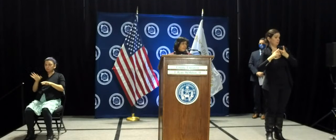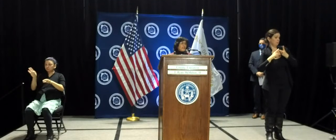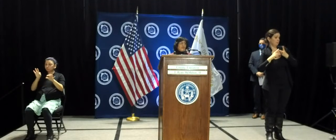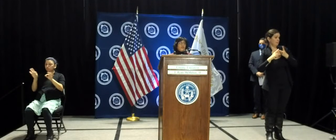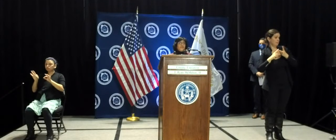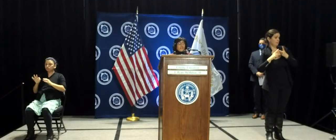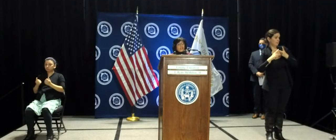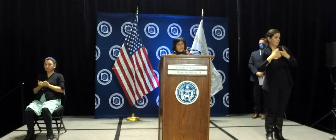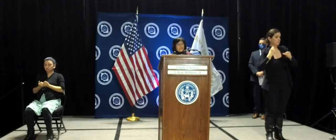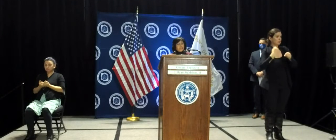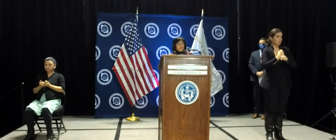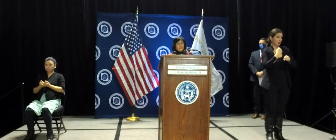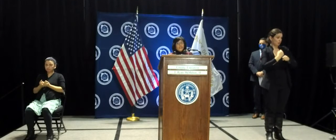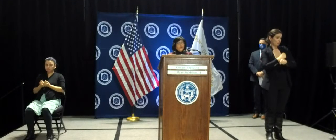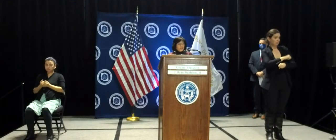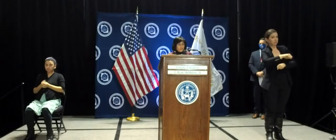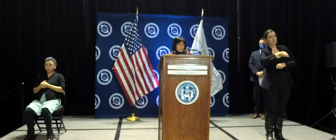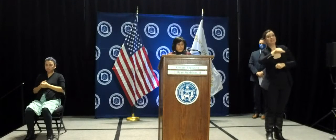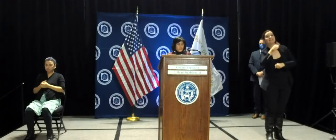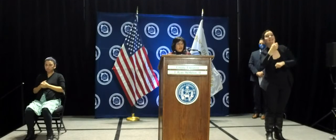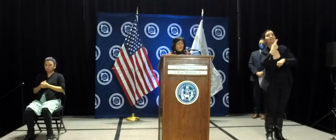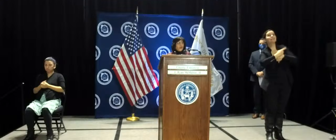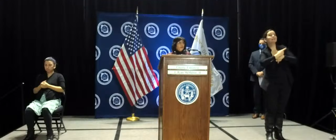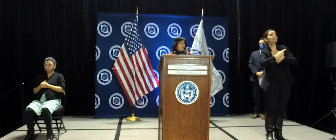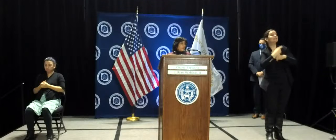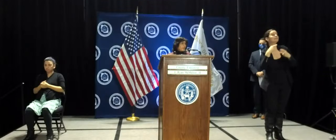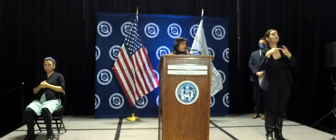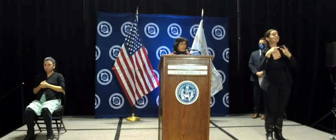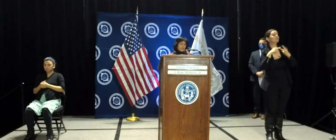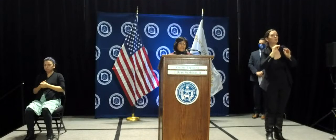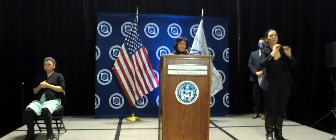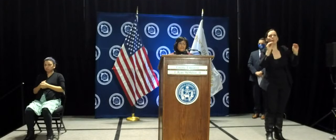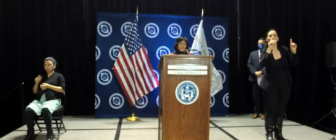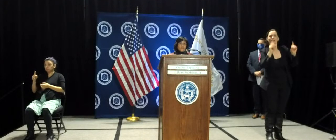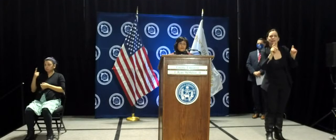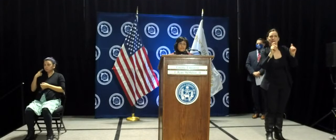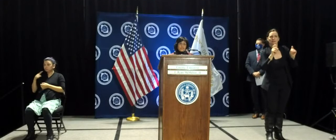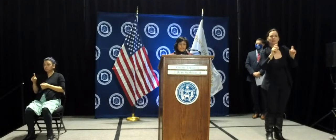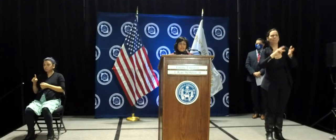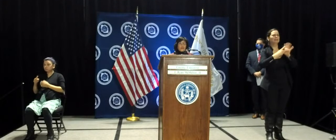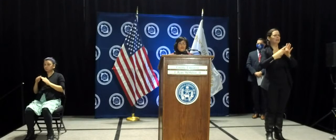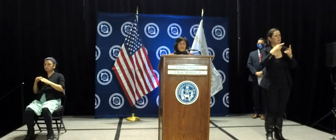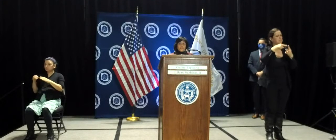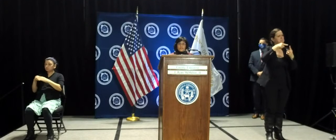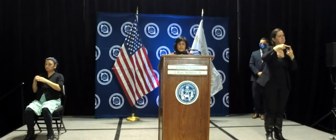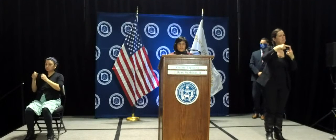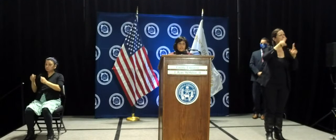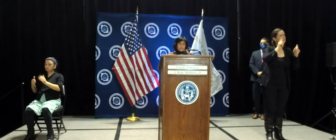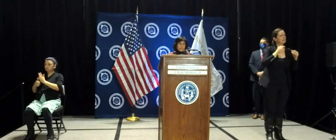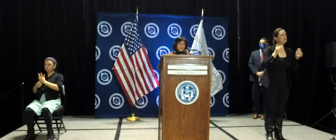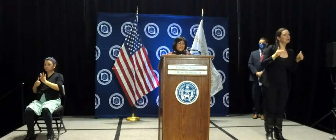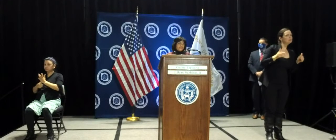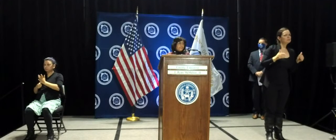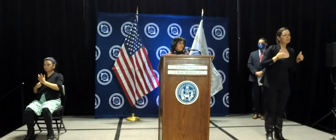strategy, and the other one is 10-day no test. However, we work under New York State Department